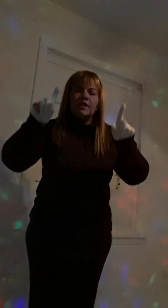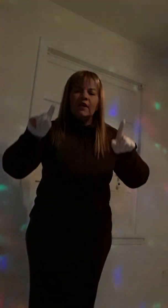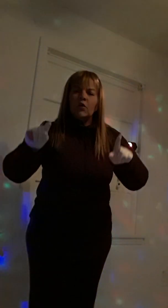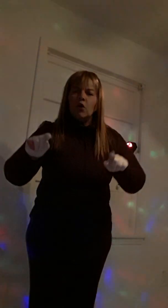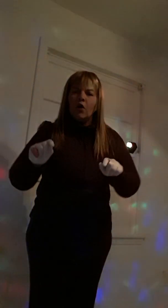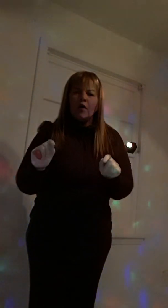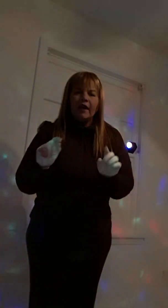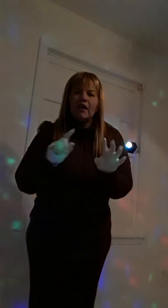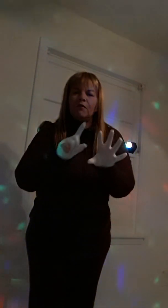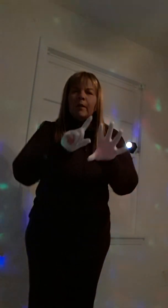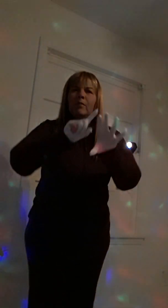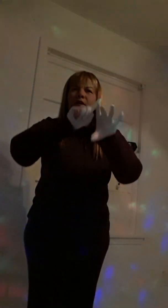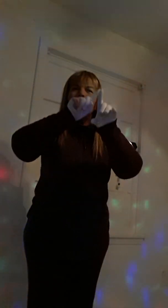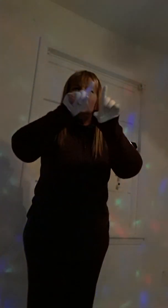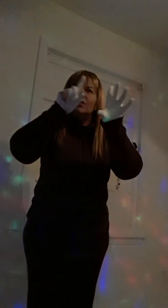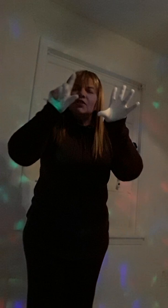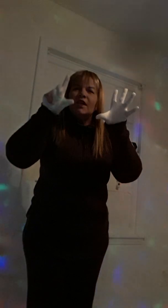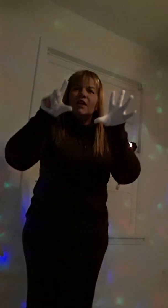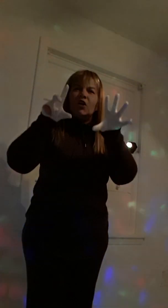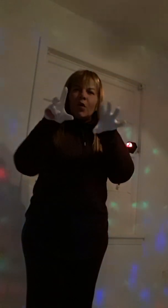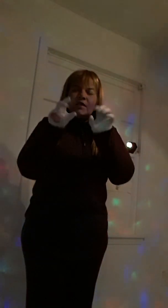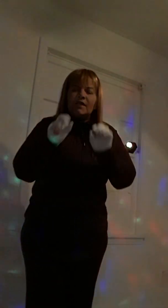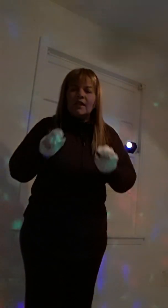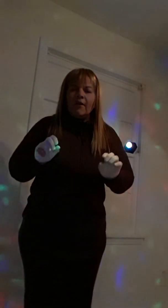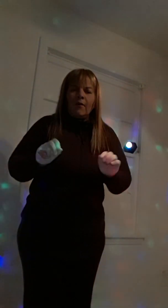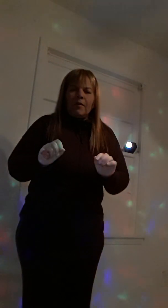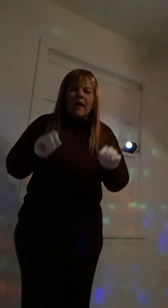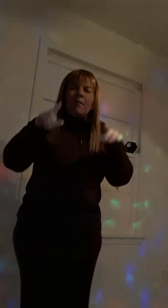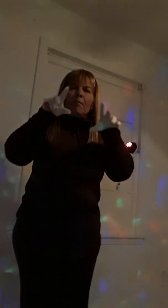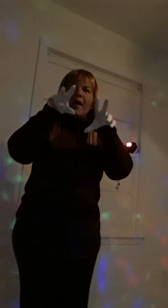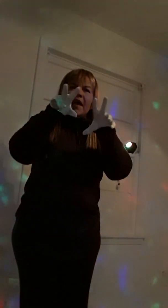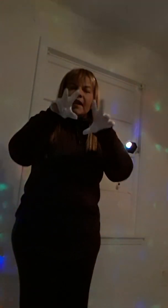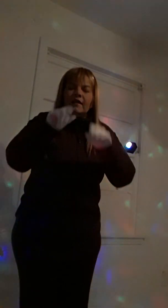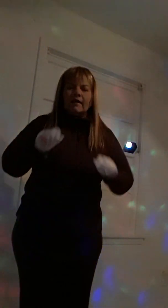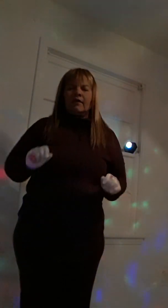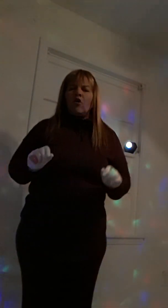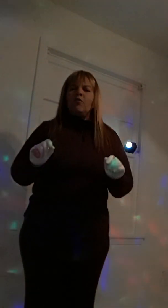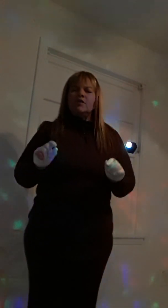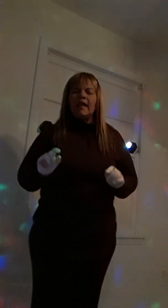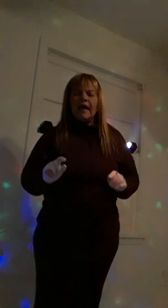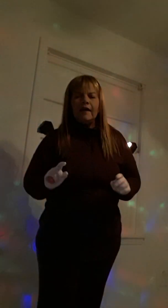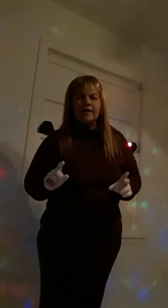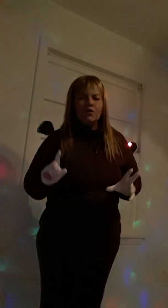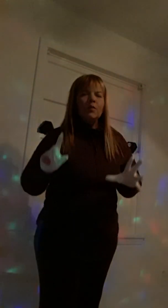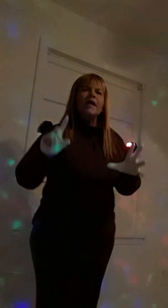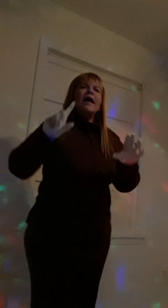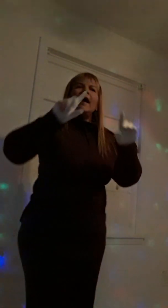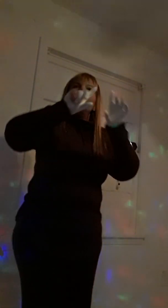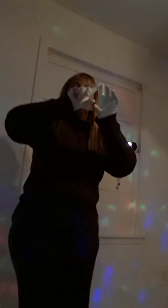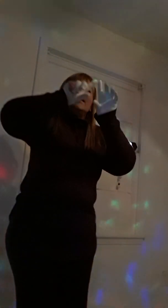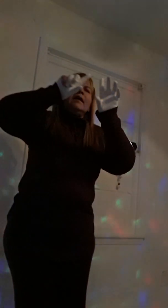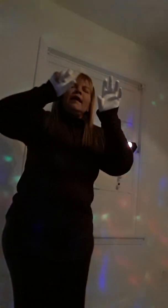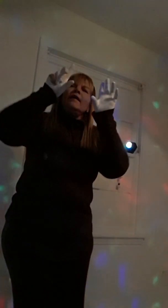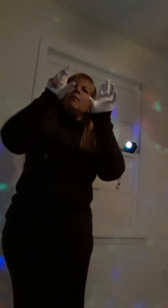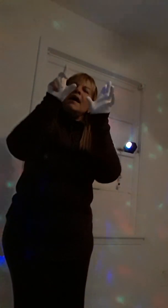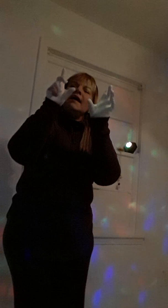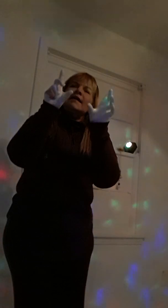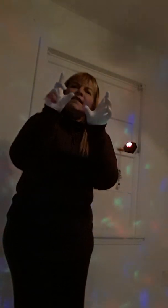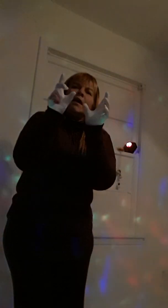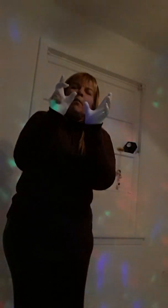círculo, like if people is just encrusted, embedded como si la gente estuviera nada más para